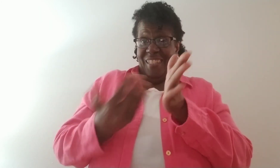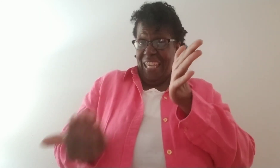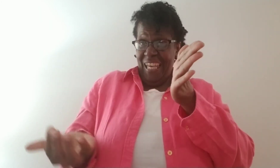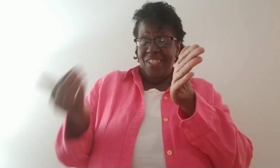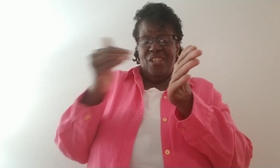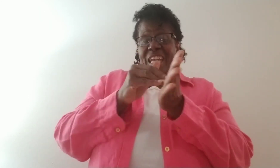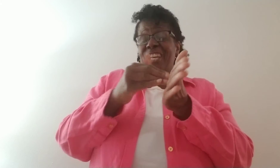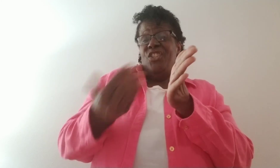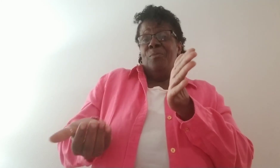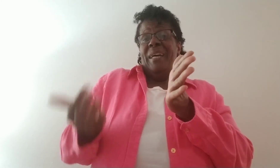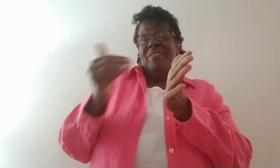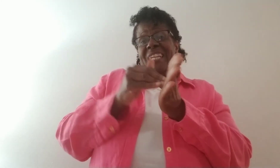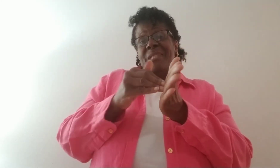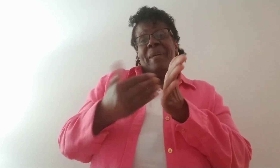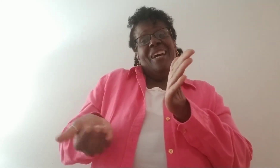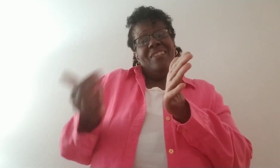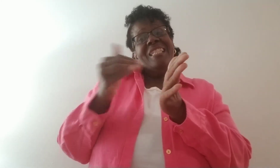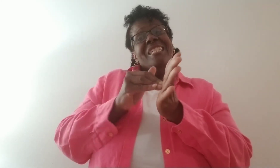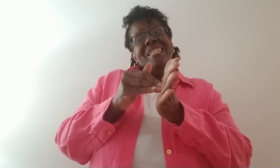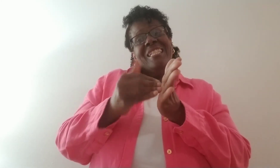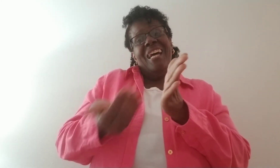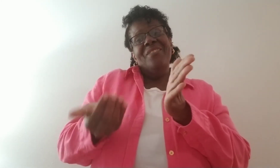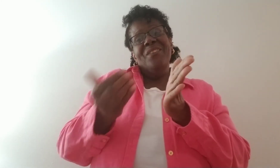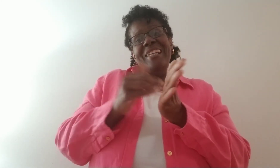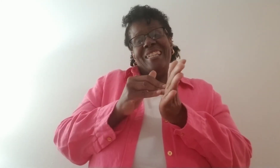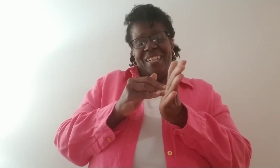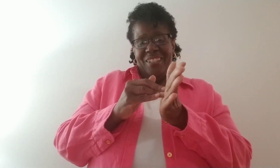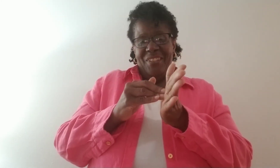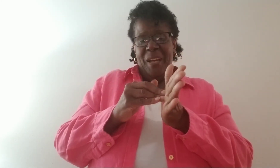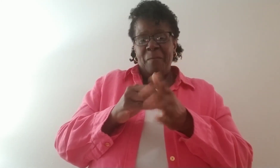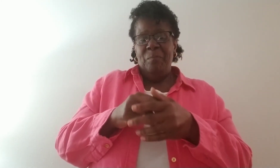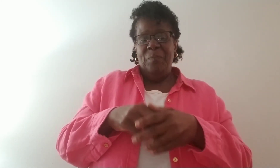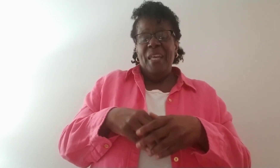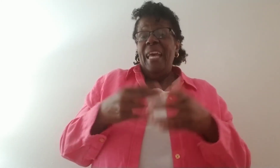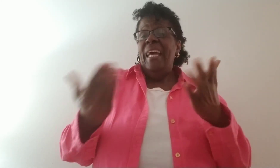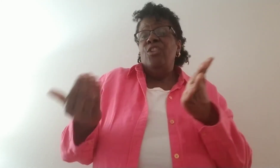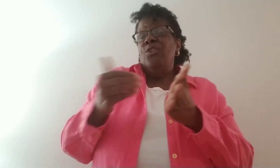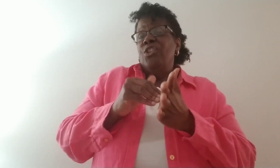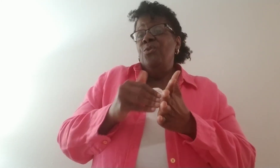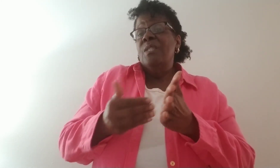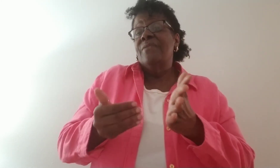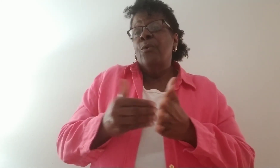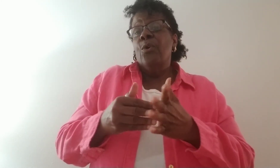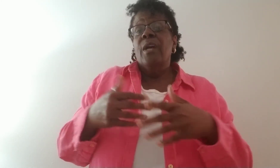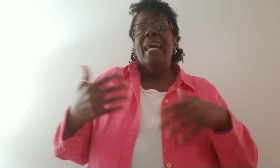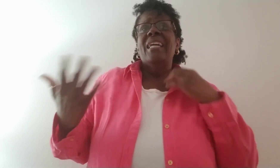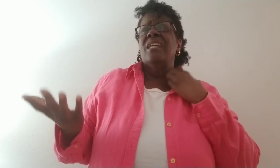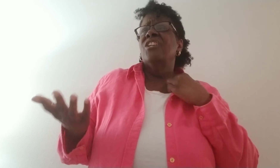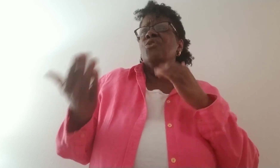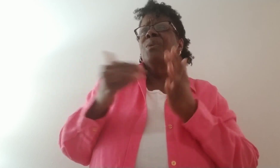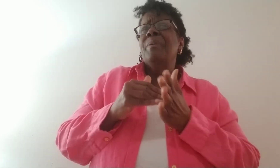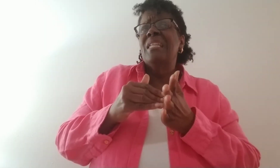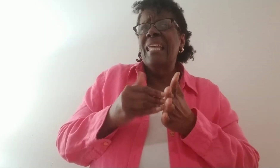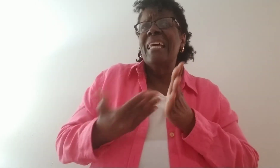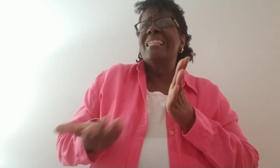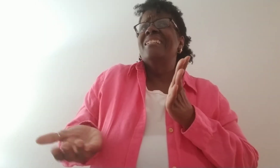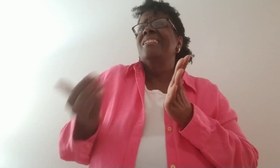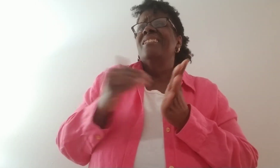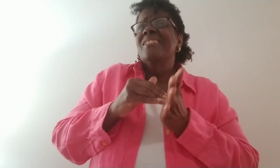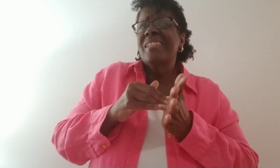As you might have guessed by now, this is the sign for again, okay? And you can use this for, hey, could you repeat that? Say it